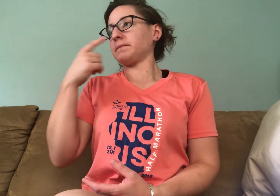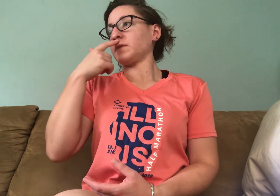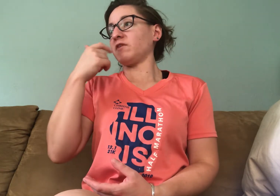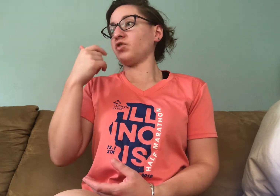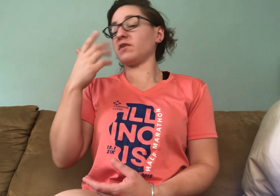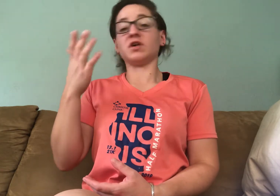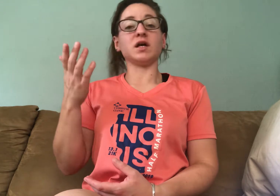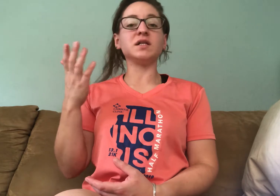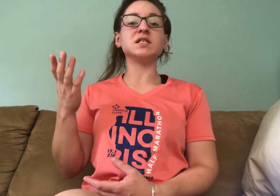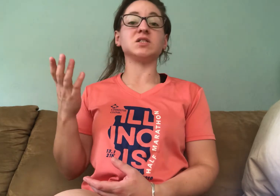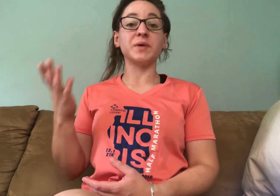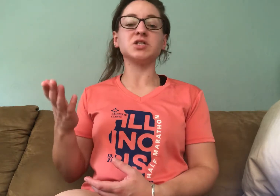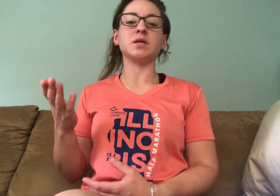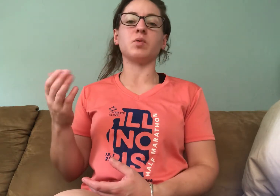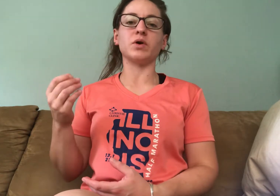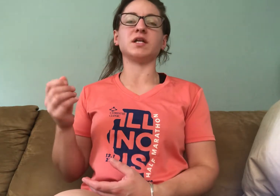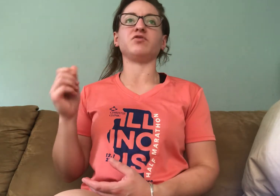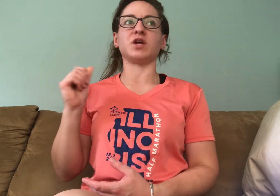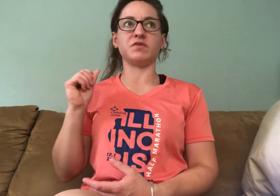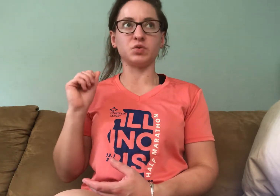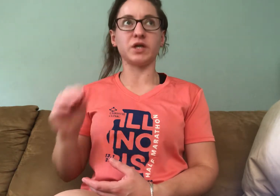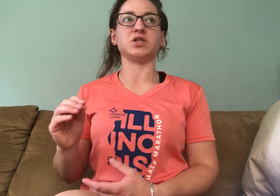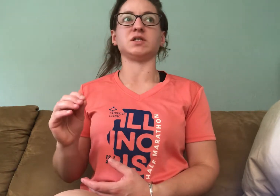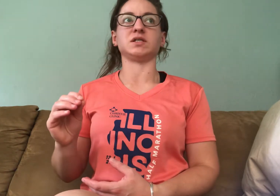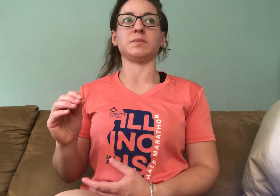if you're giving, these is especially important if you're giving directions to somebody,